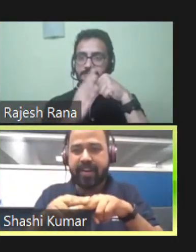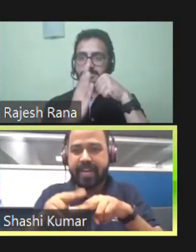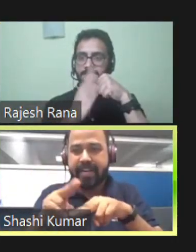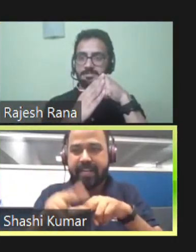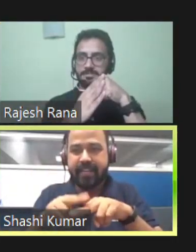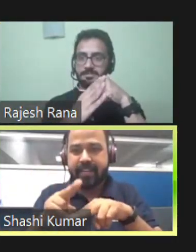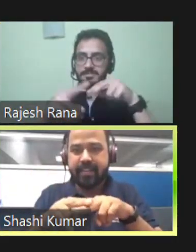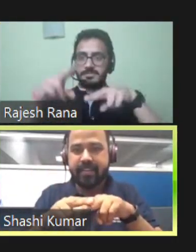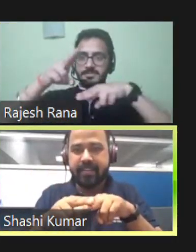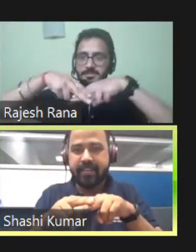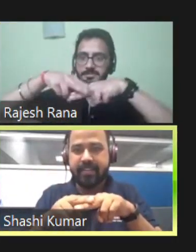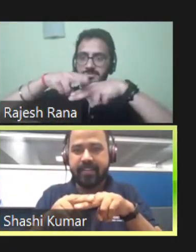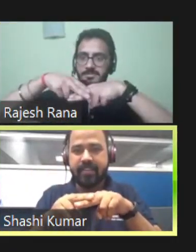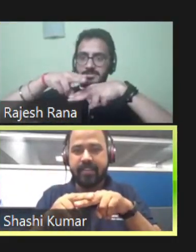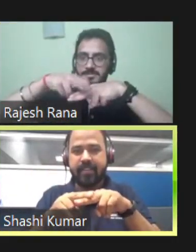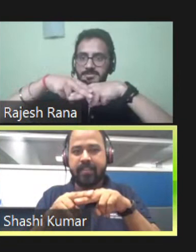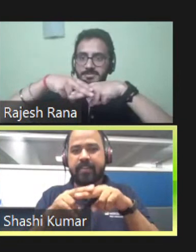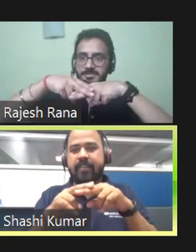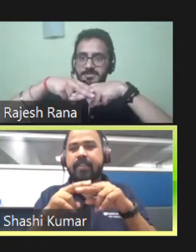Friday,